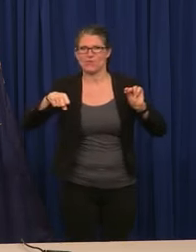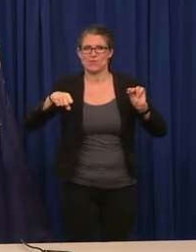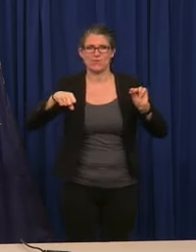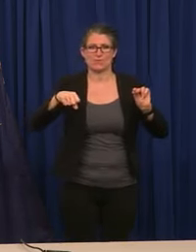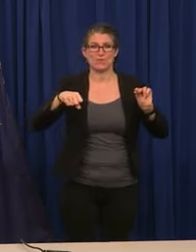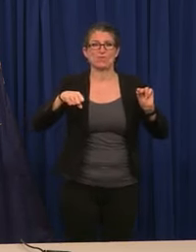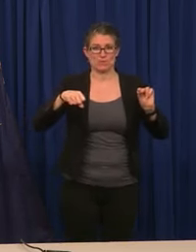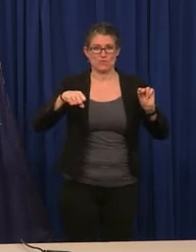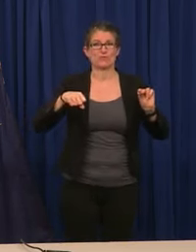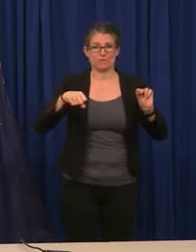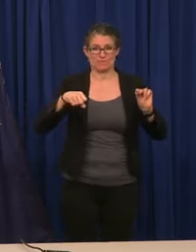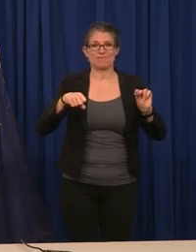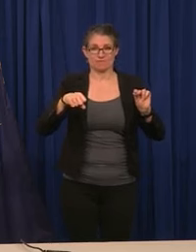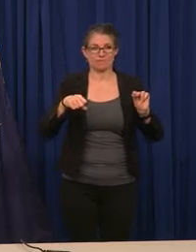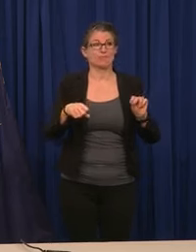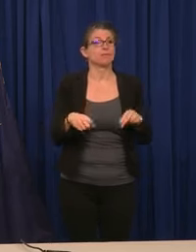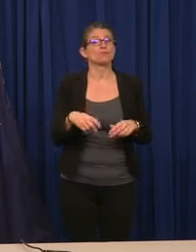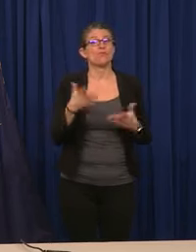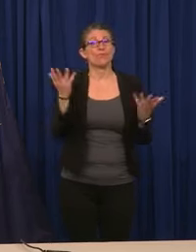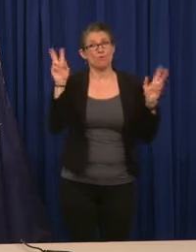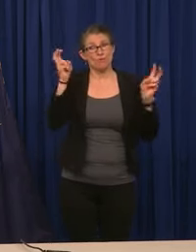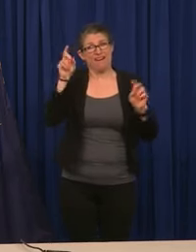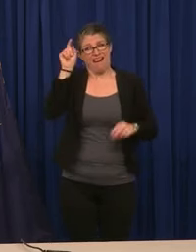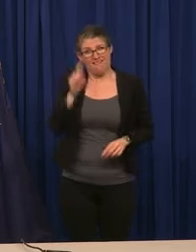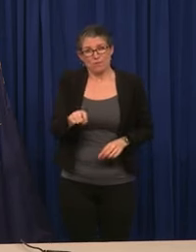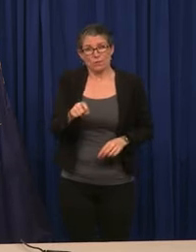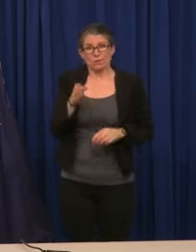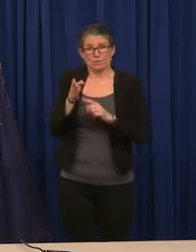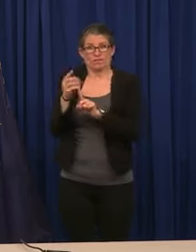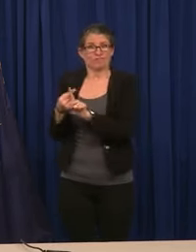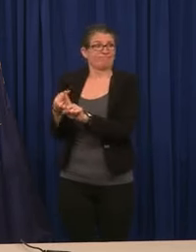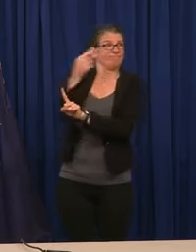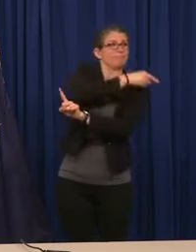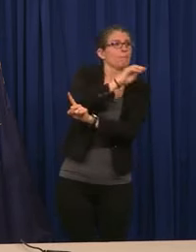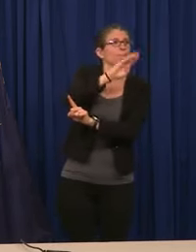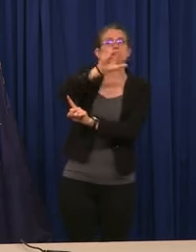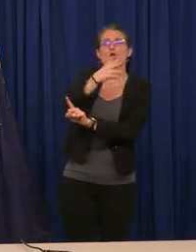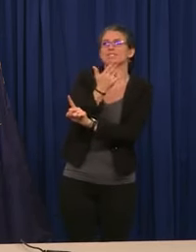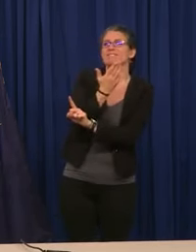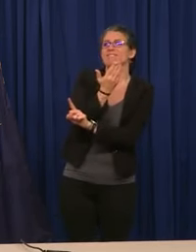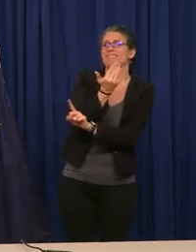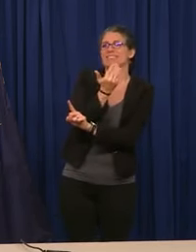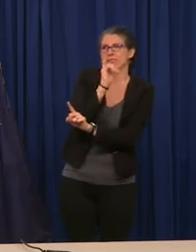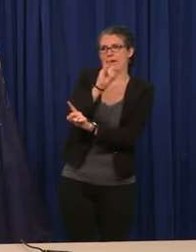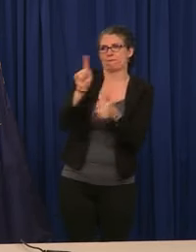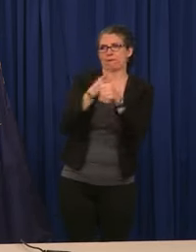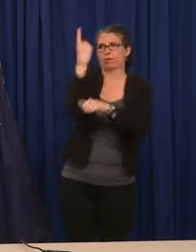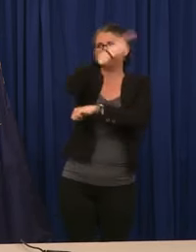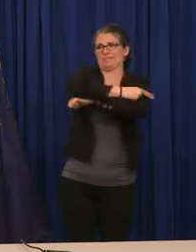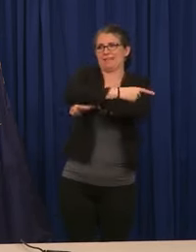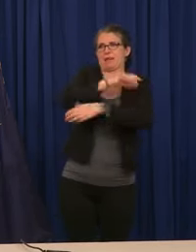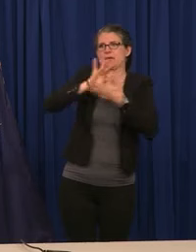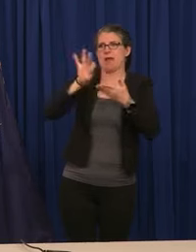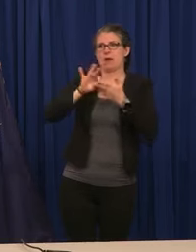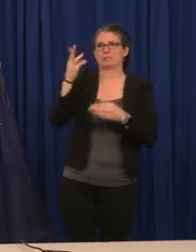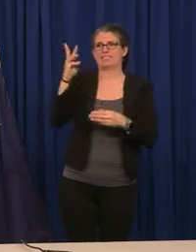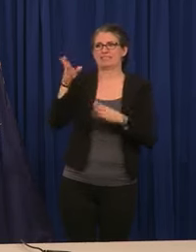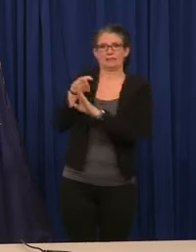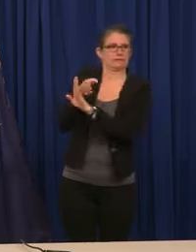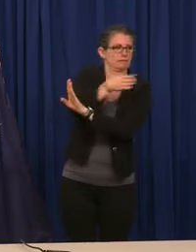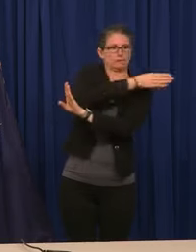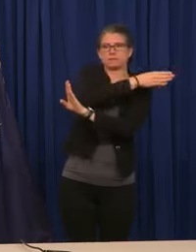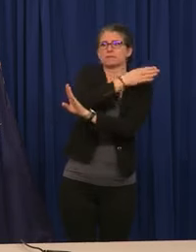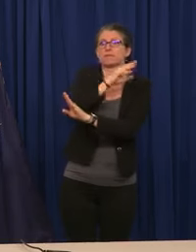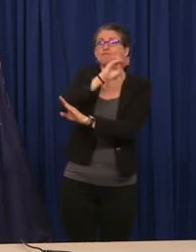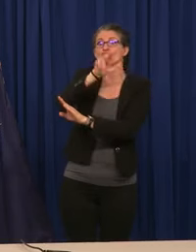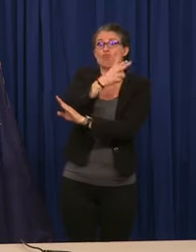so although at this time we don't have a good sense of whether it's made a difference, we do know from historical experience that it